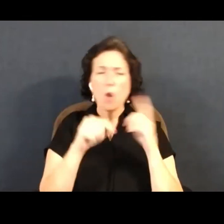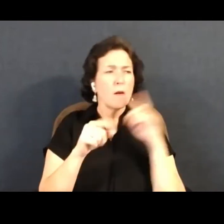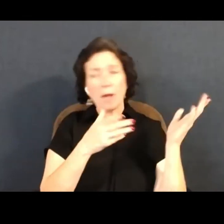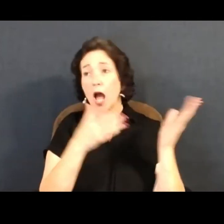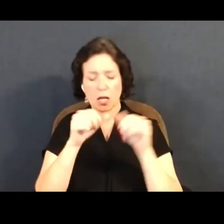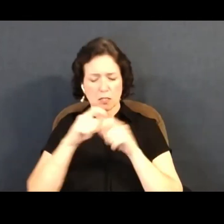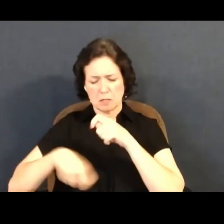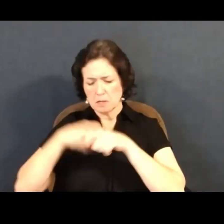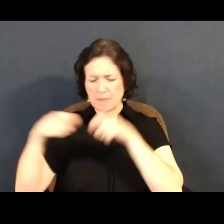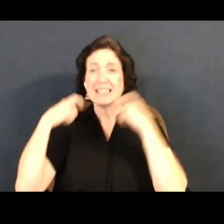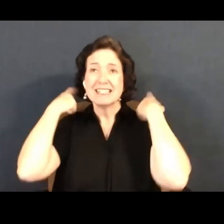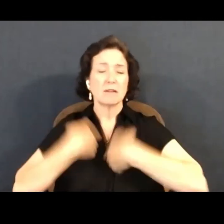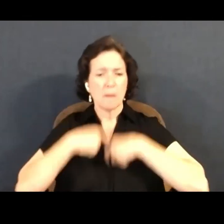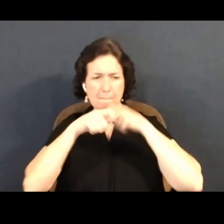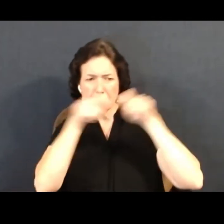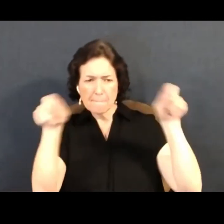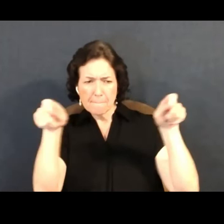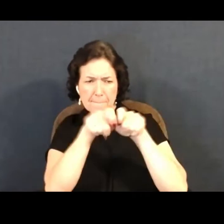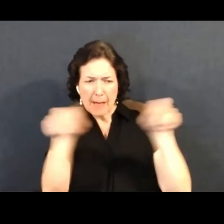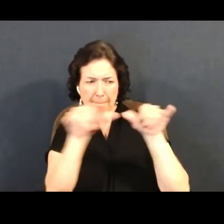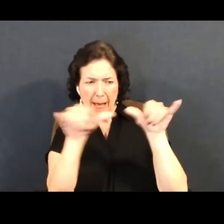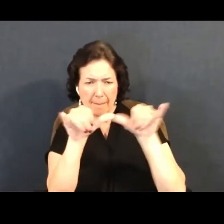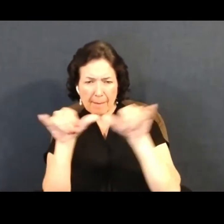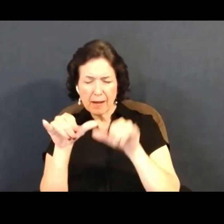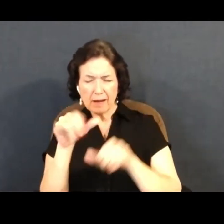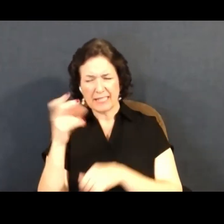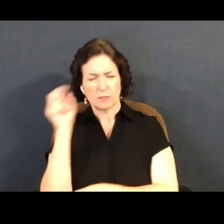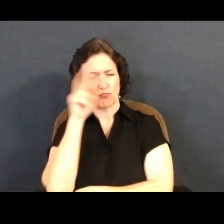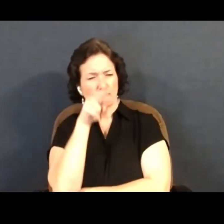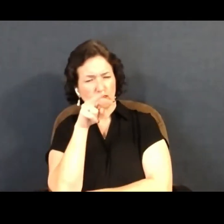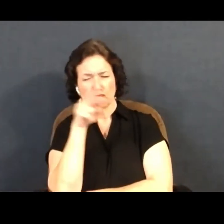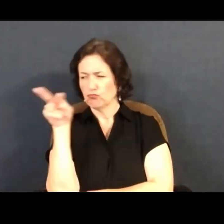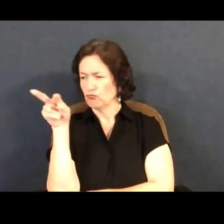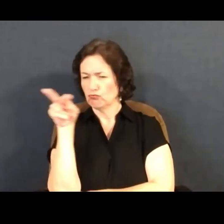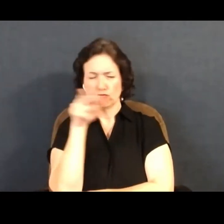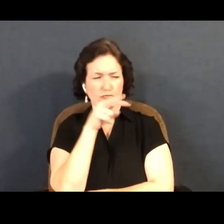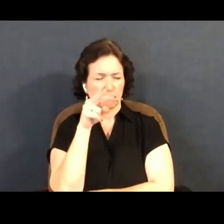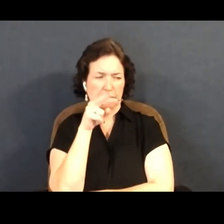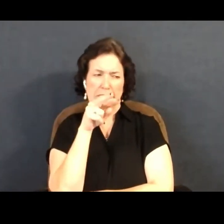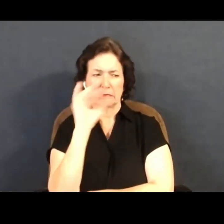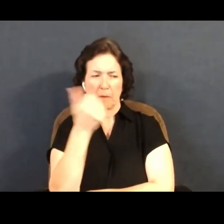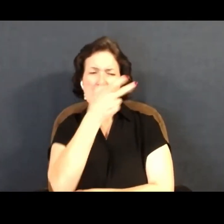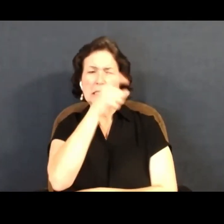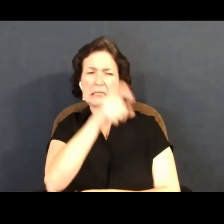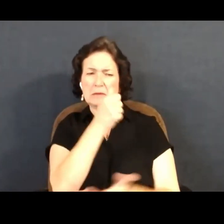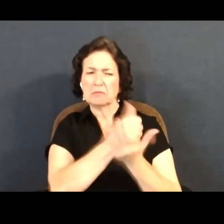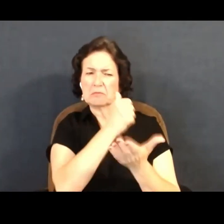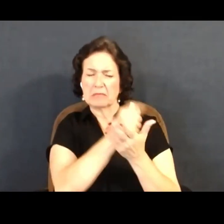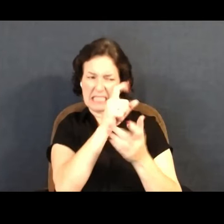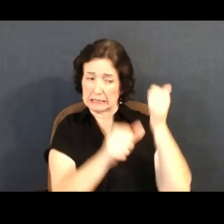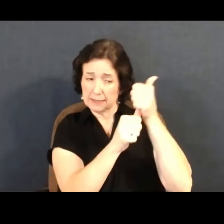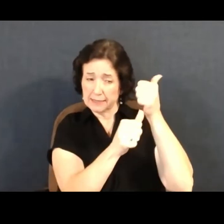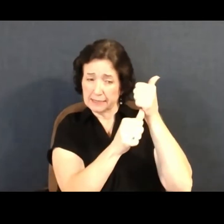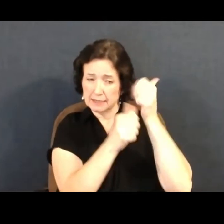measures around his neck, and he thought, that man needs an assistant. And so he went later that afternoon to